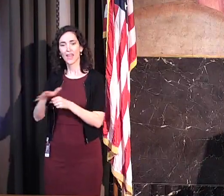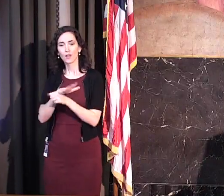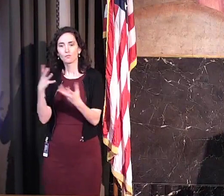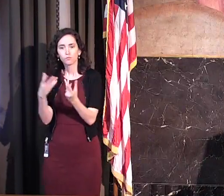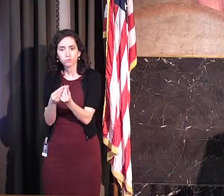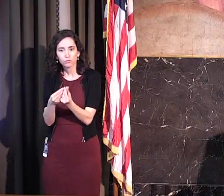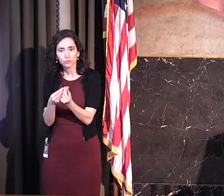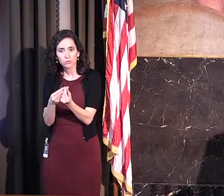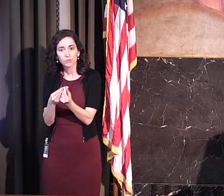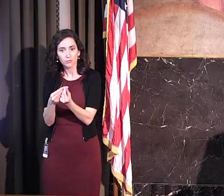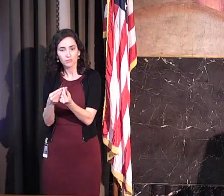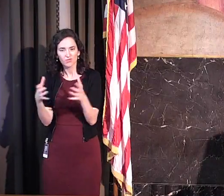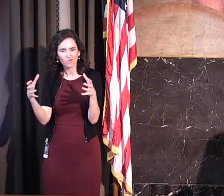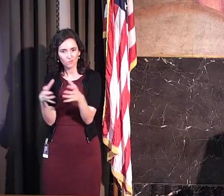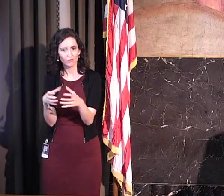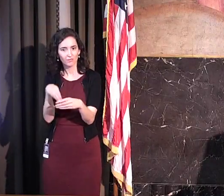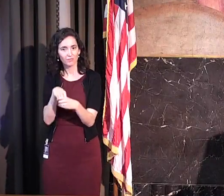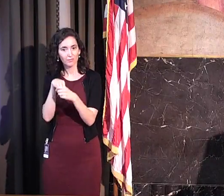setting.